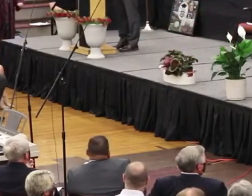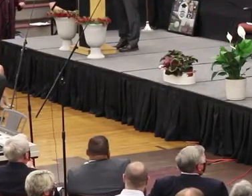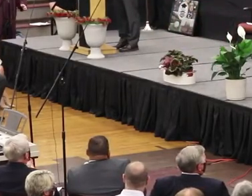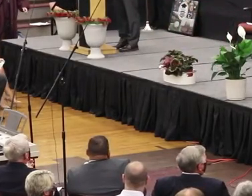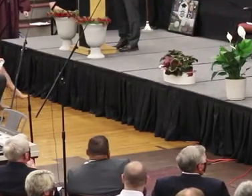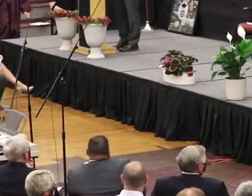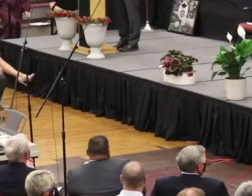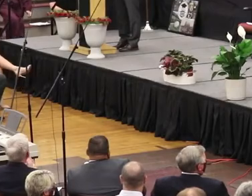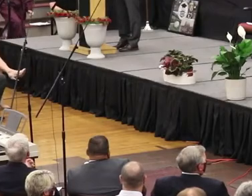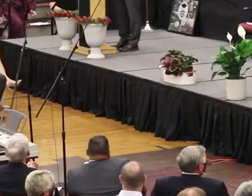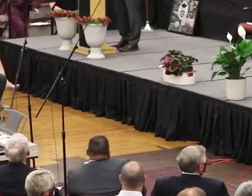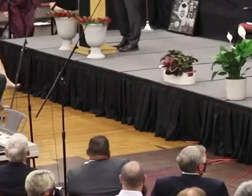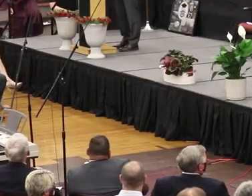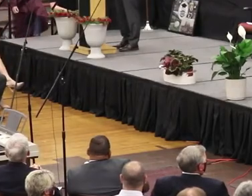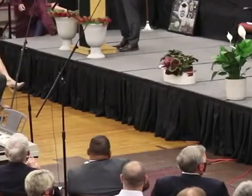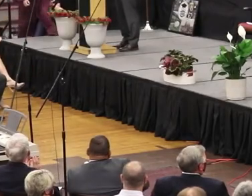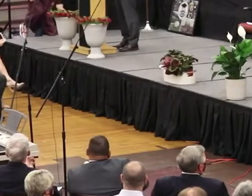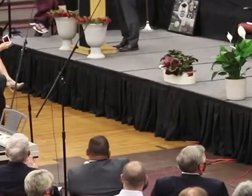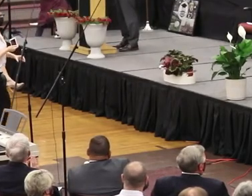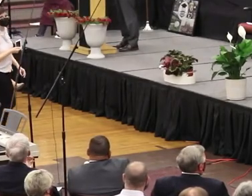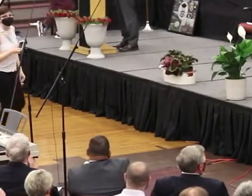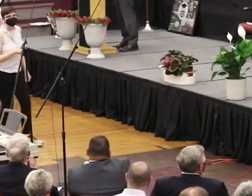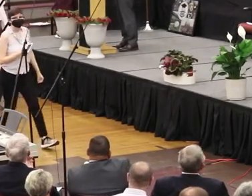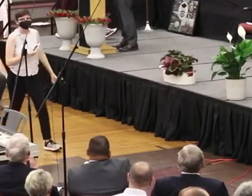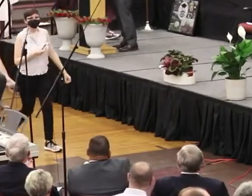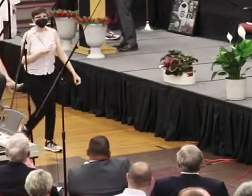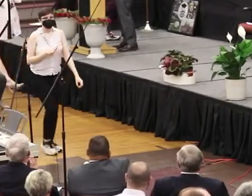Jacob Matthew Bollier.